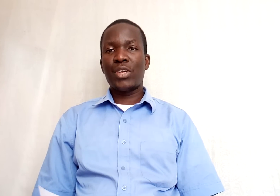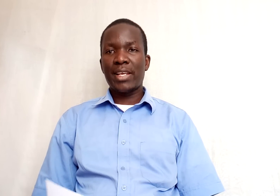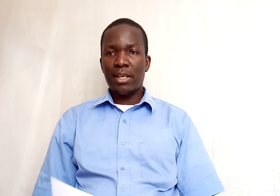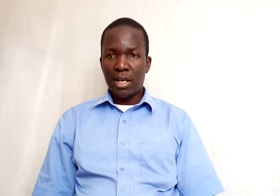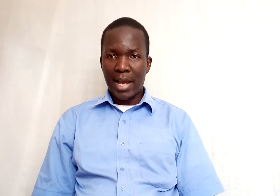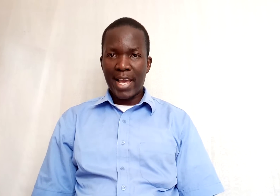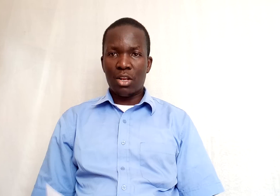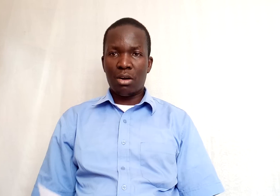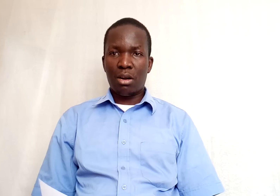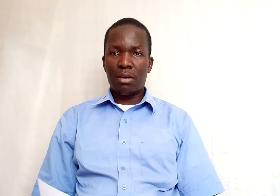during a dialogue.